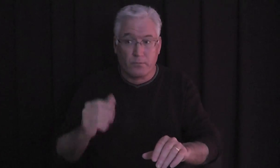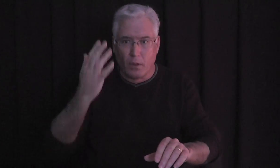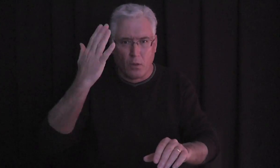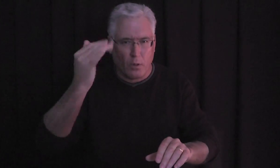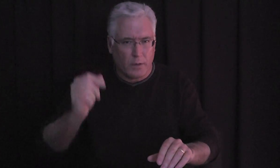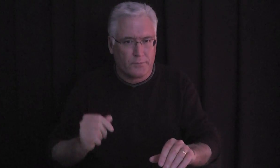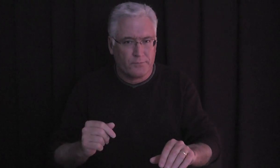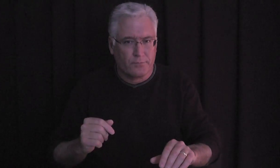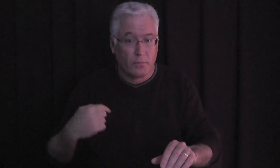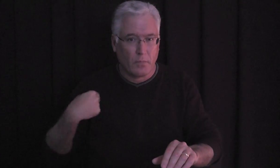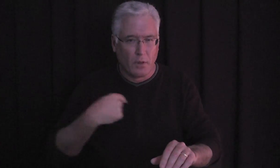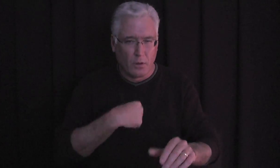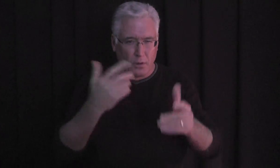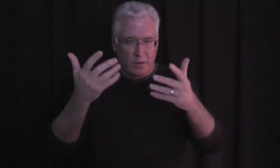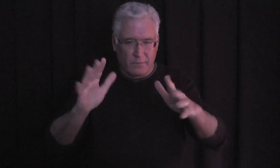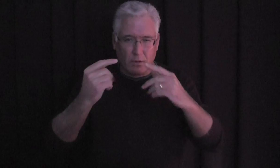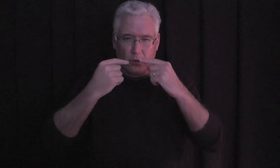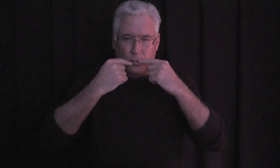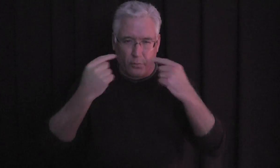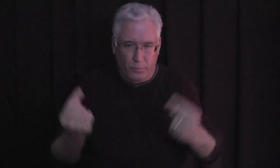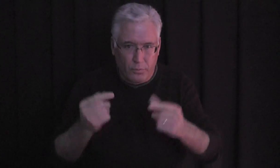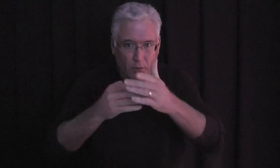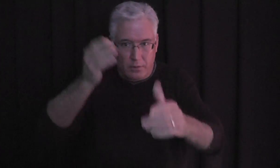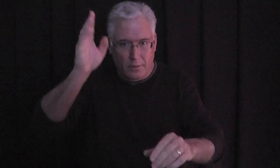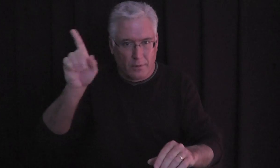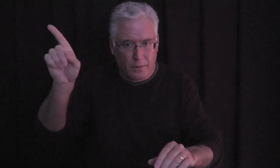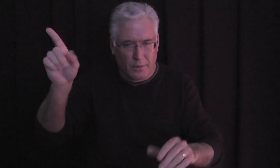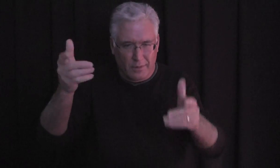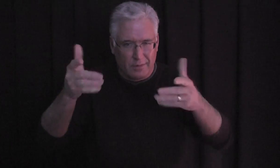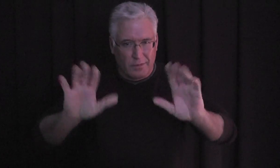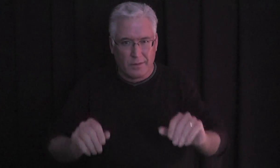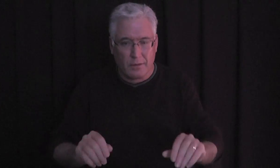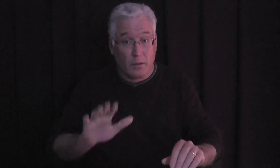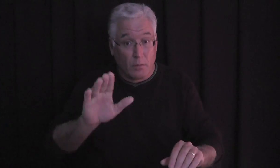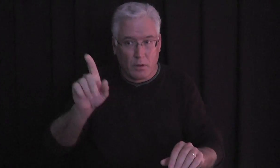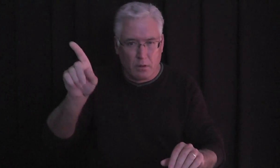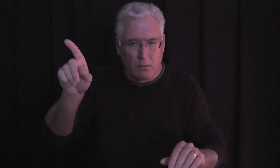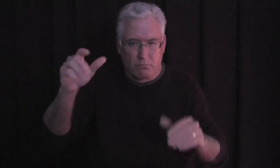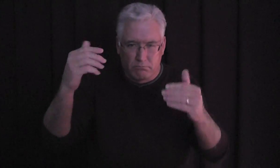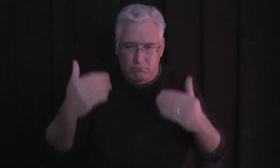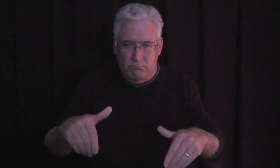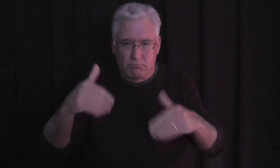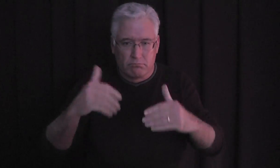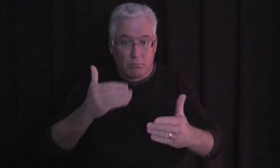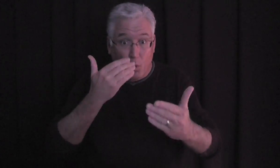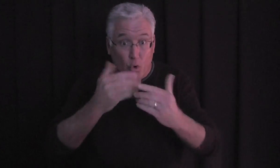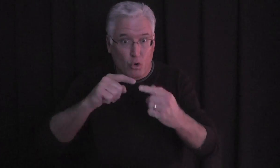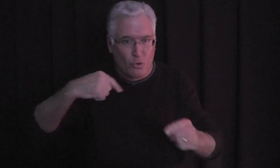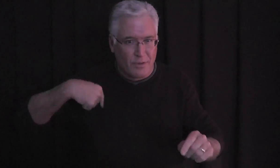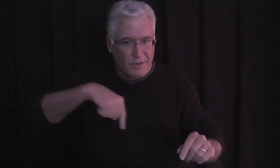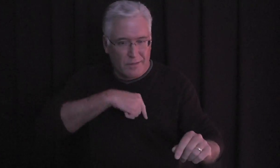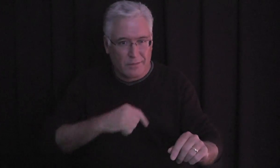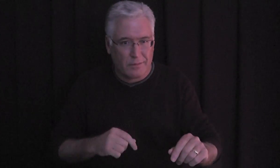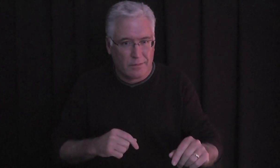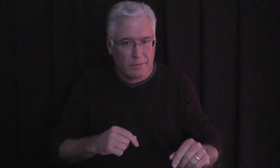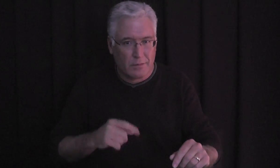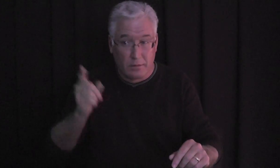would die. We are sinners. We have sinned against God. But, he is so good